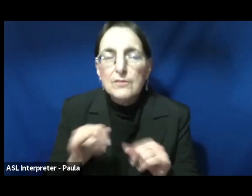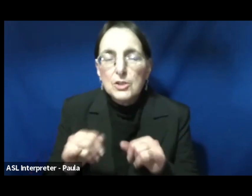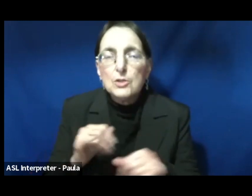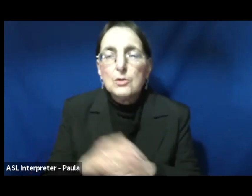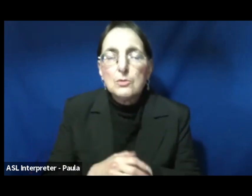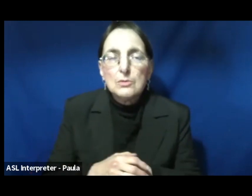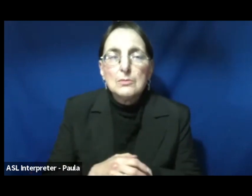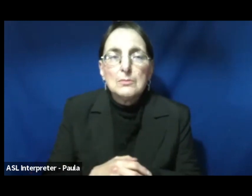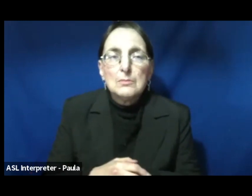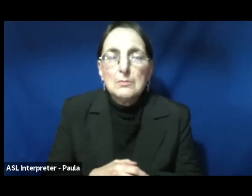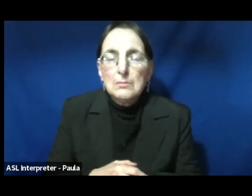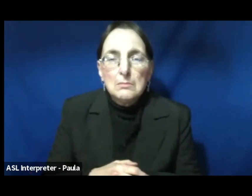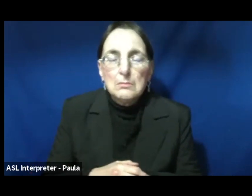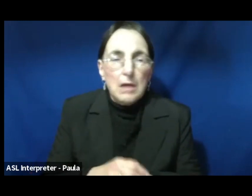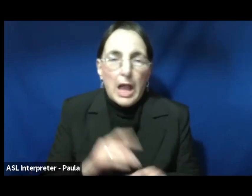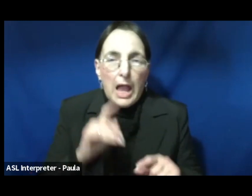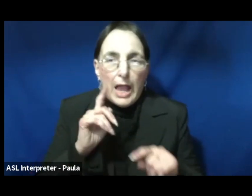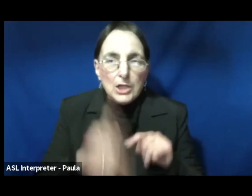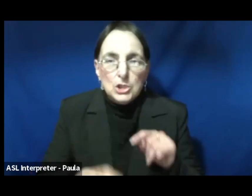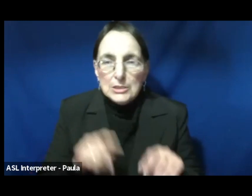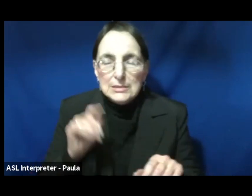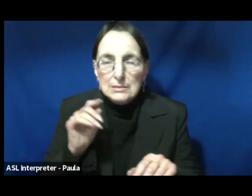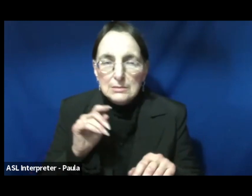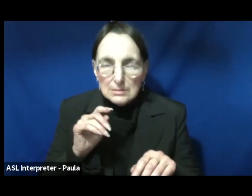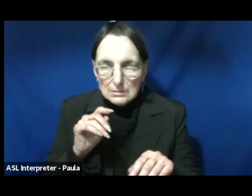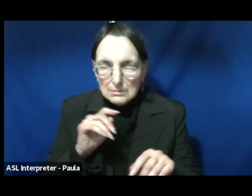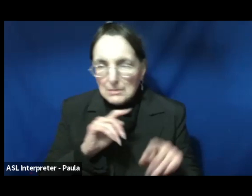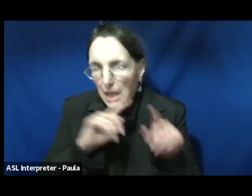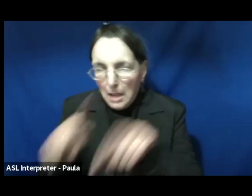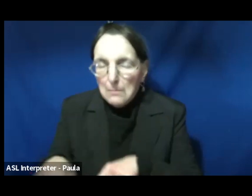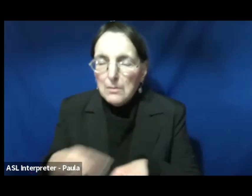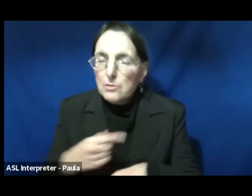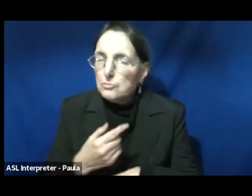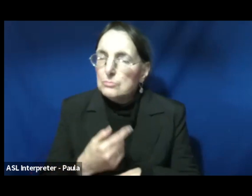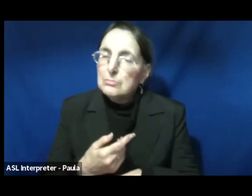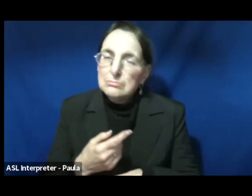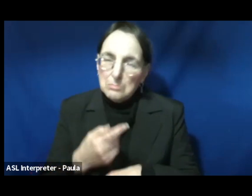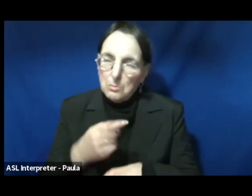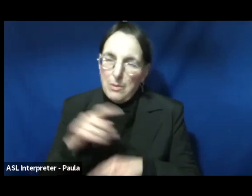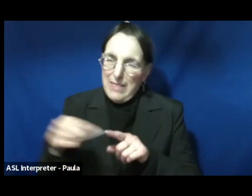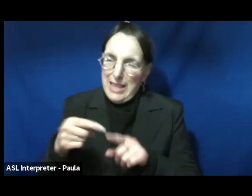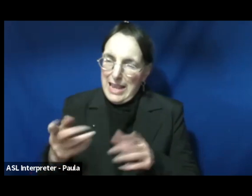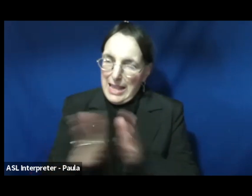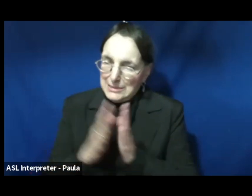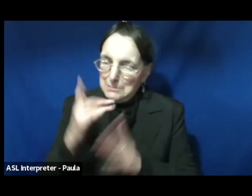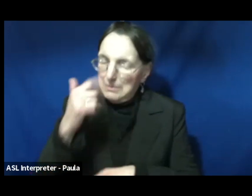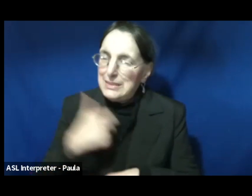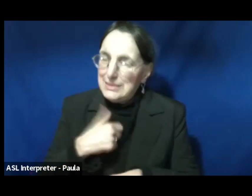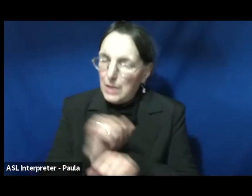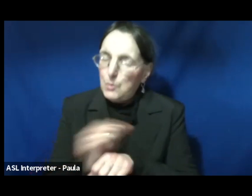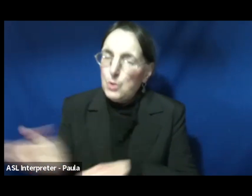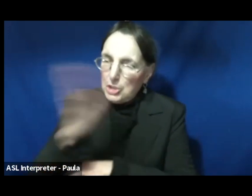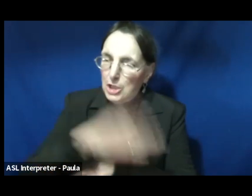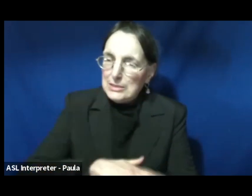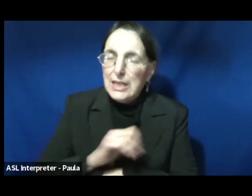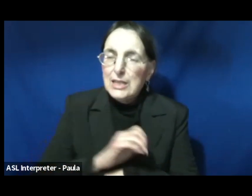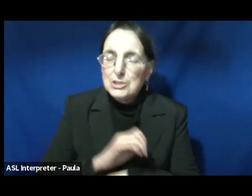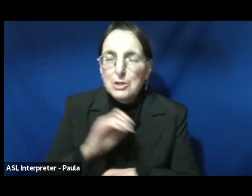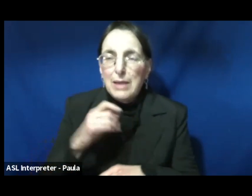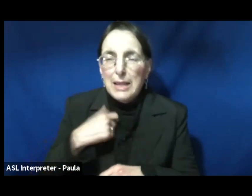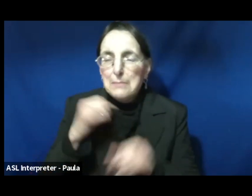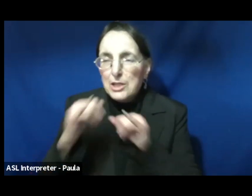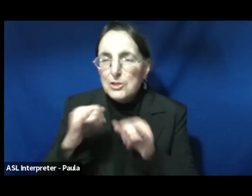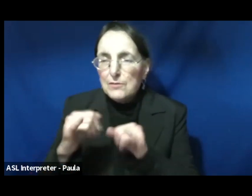so they scheduled the interview for 8:30 at night on a Friday. And we all showed up,